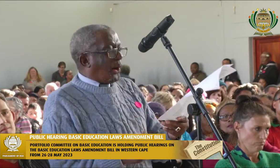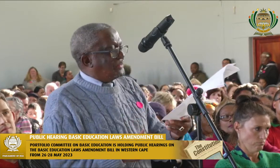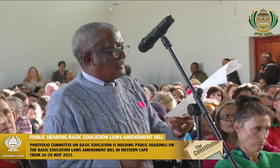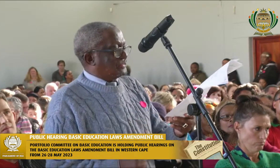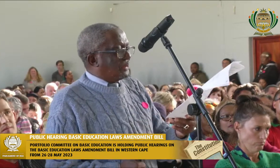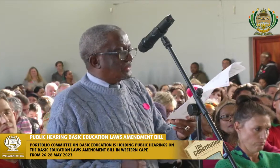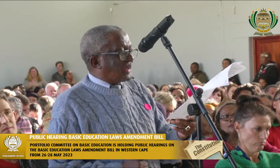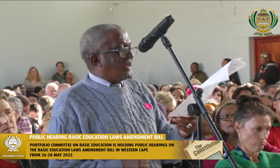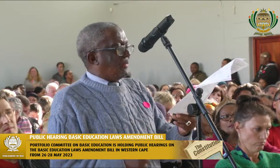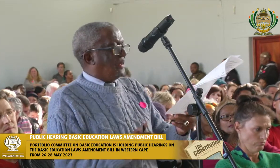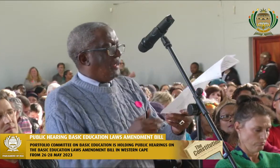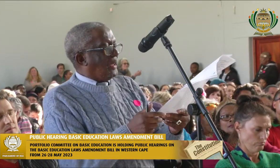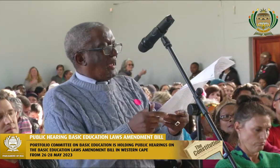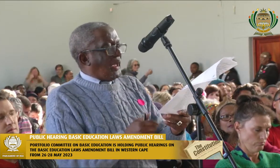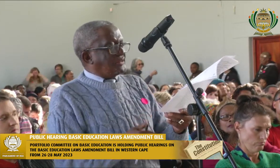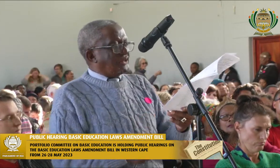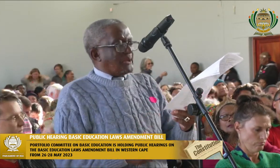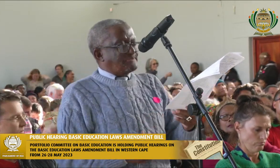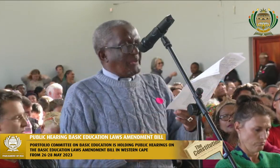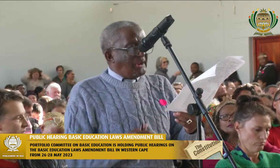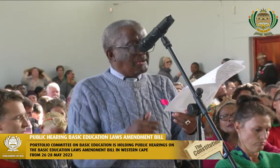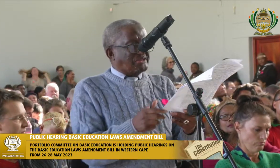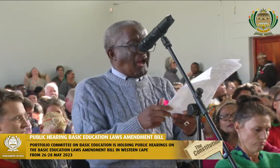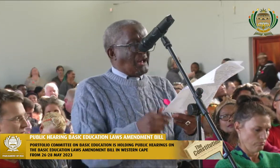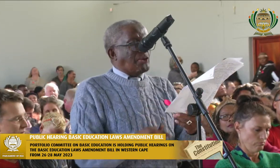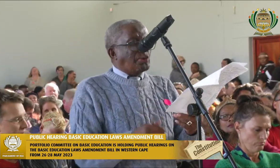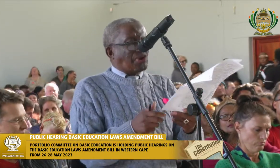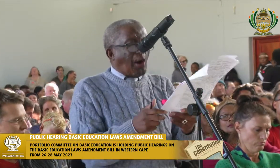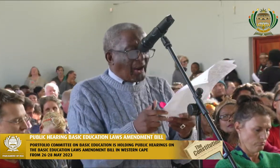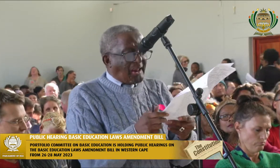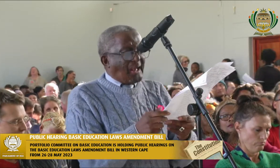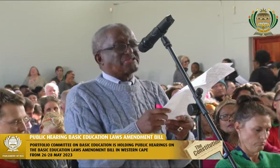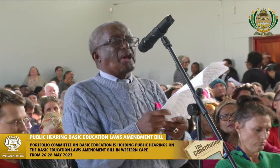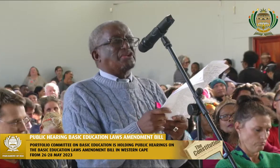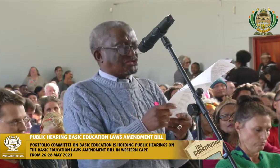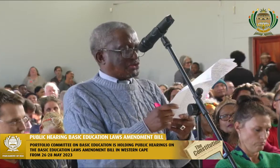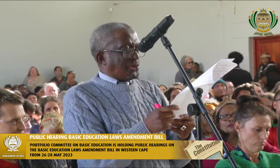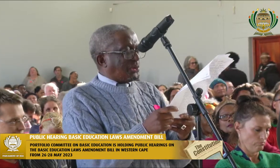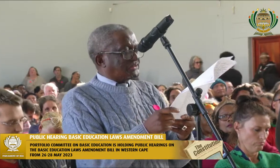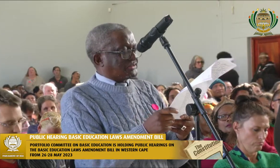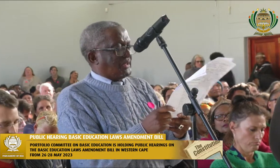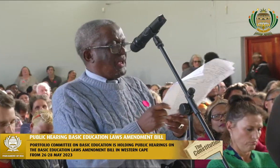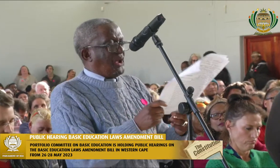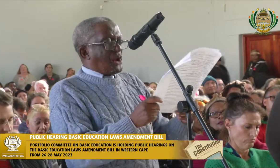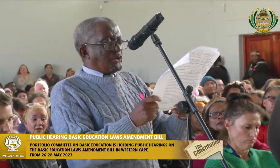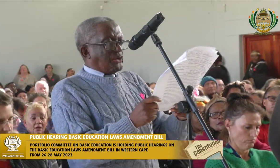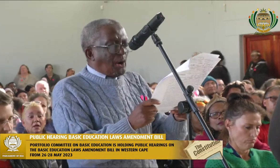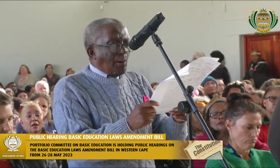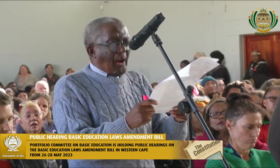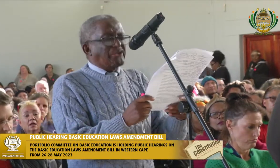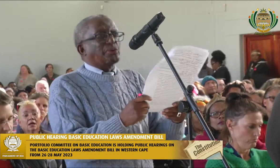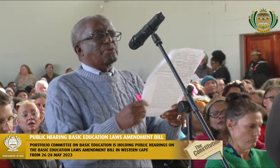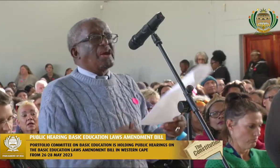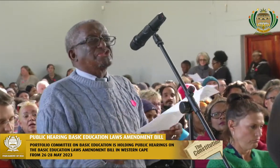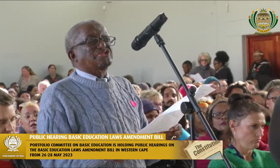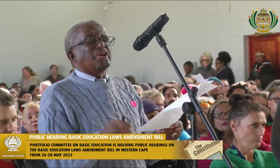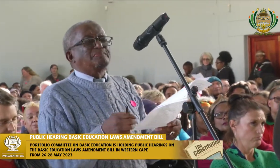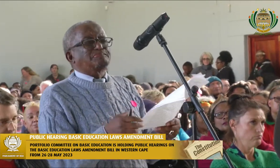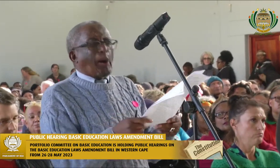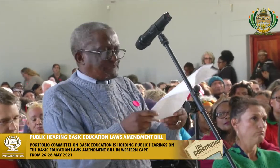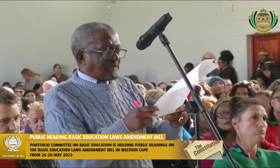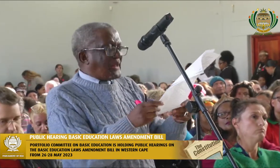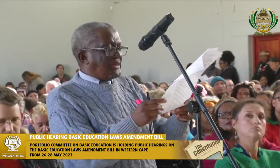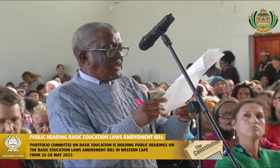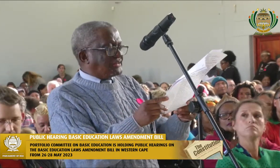implemented on the children. And the bill, there are no toilets at schools, no